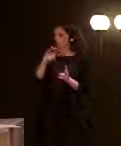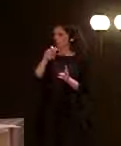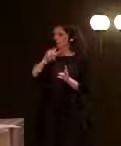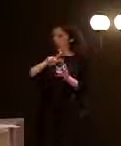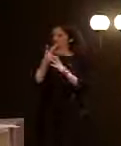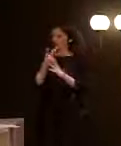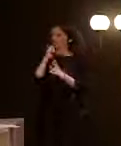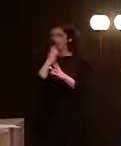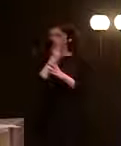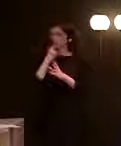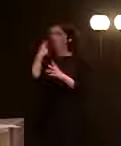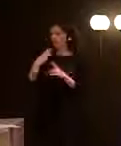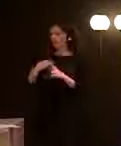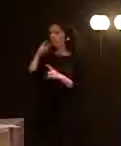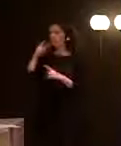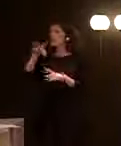levels.